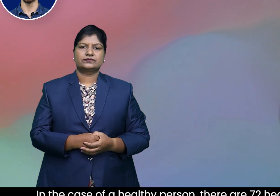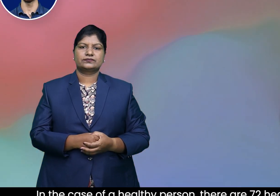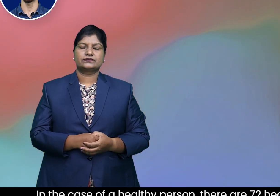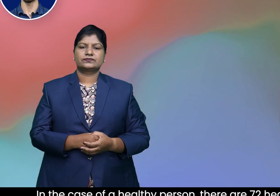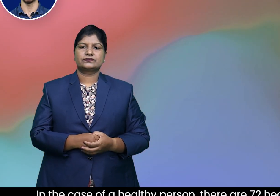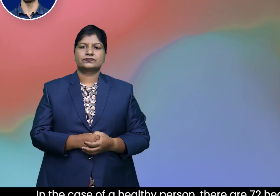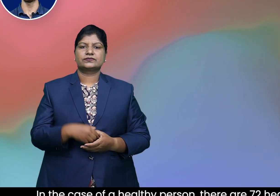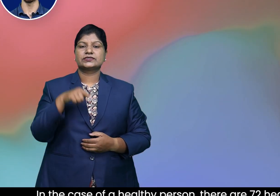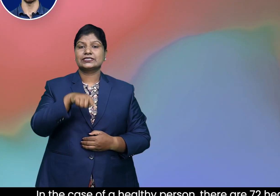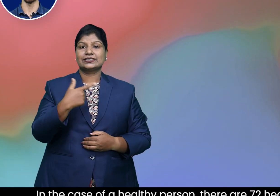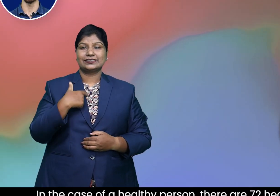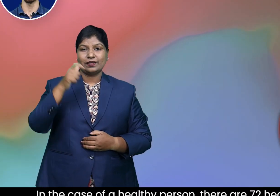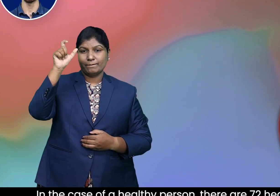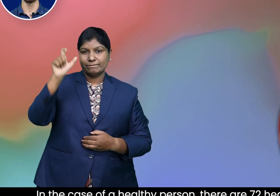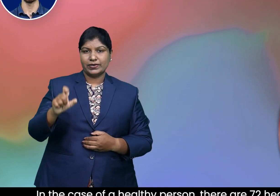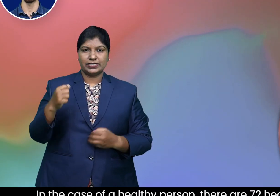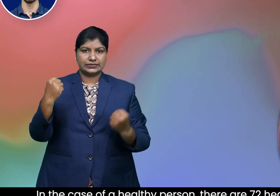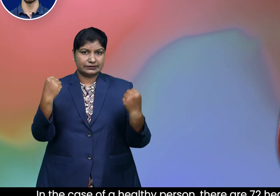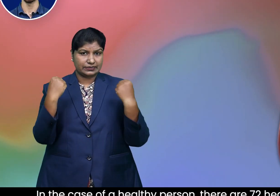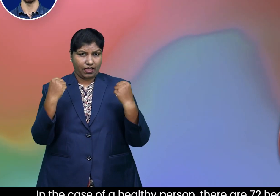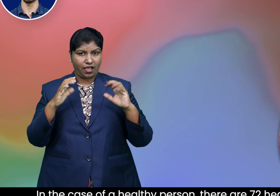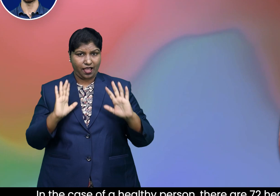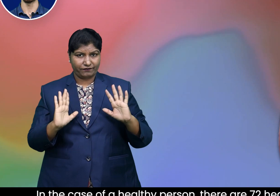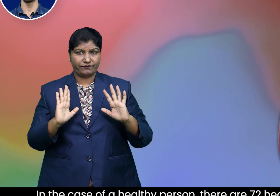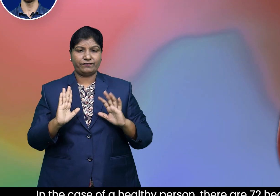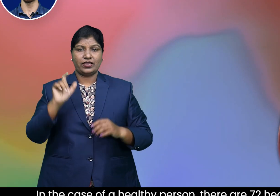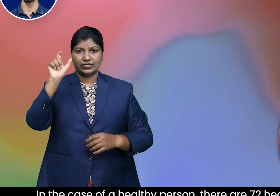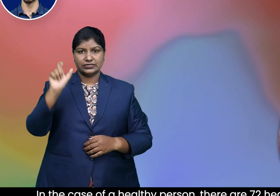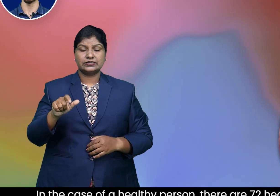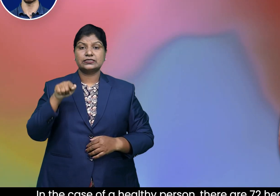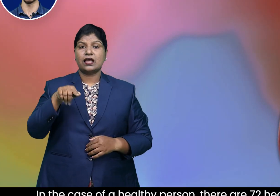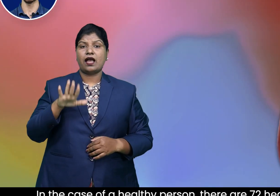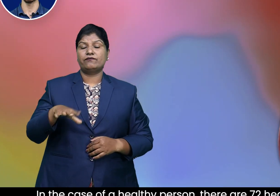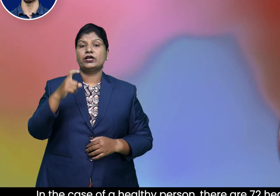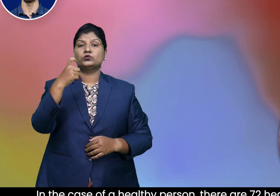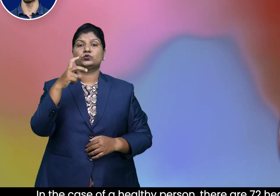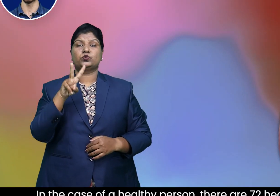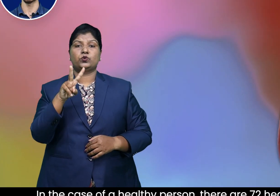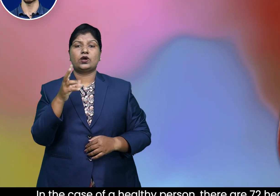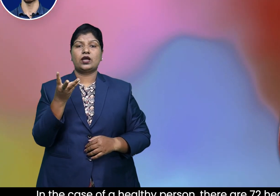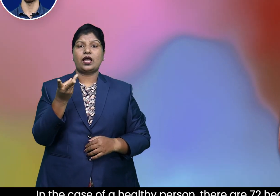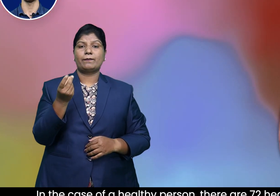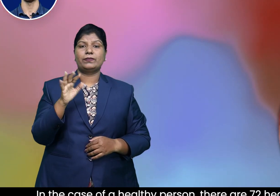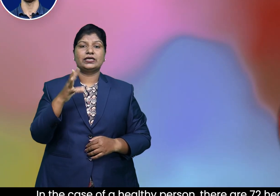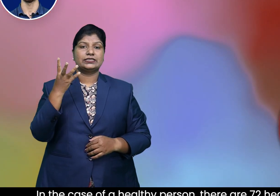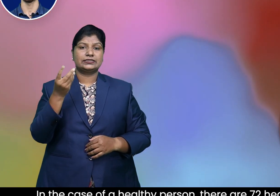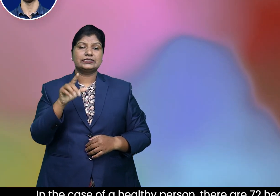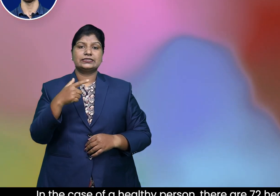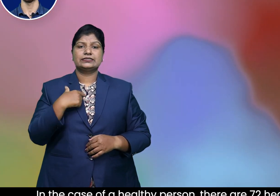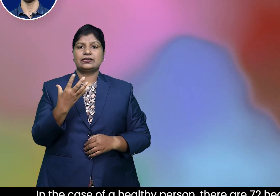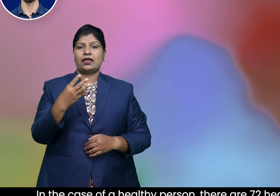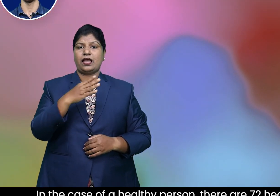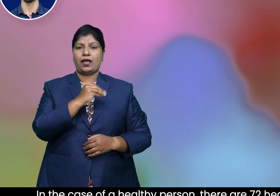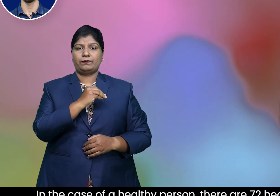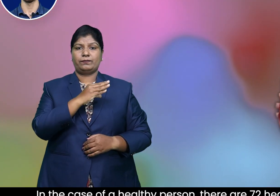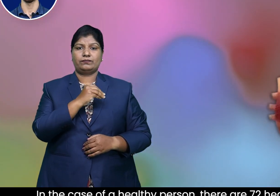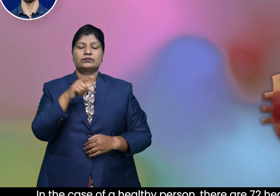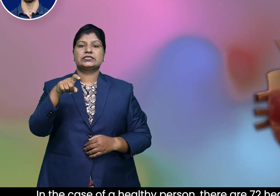In the case of a healthy person, there are 72 heartbeats per minute.